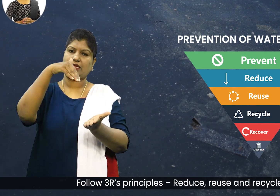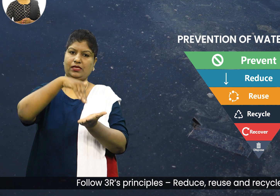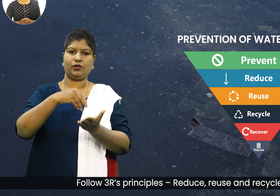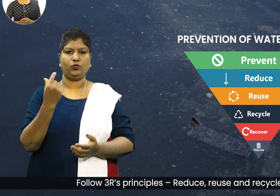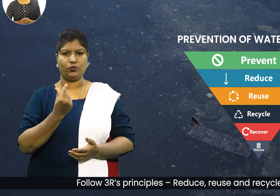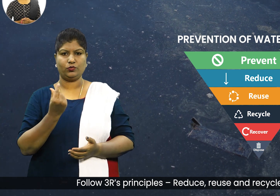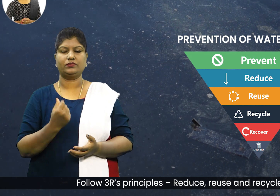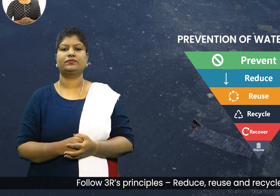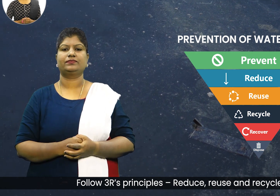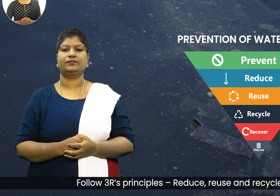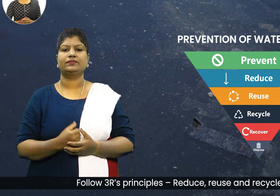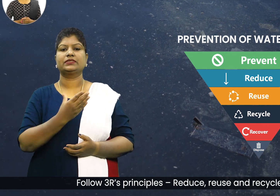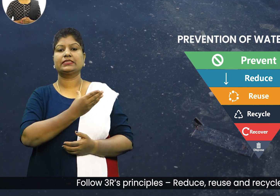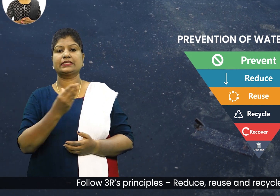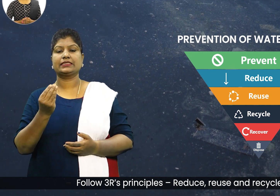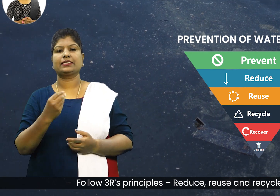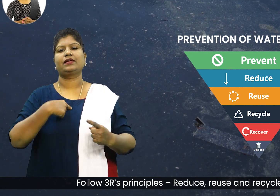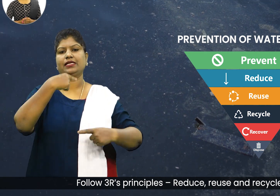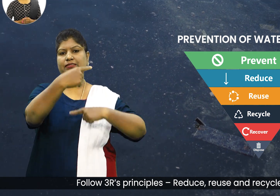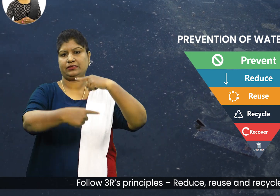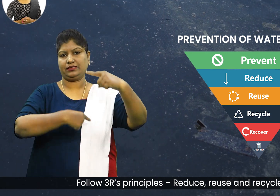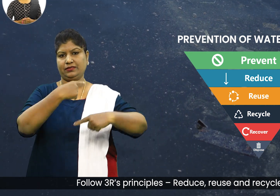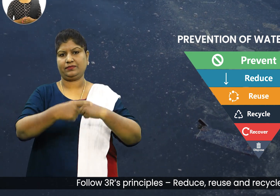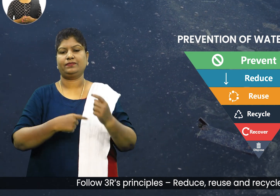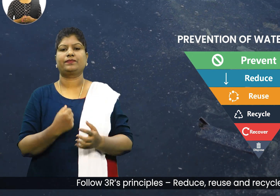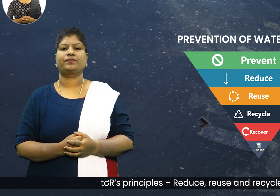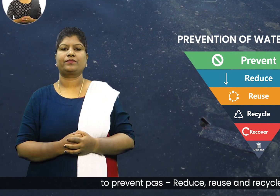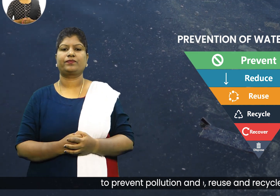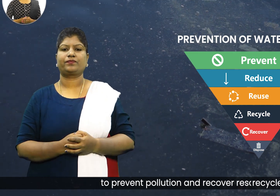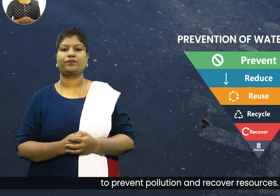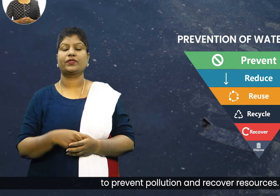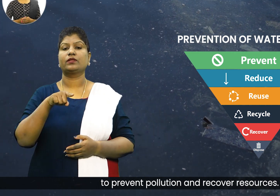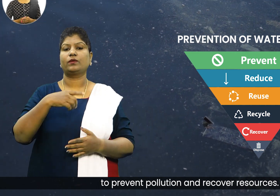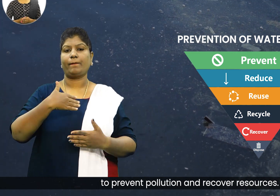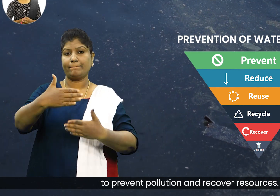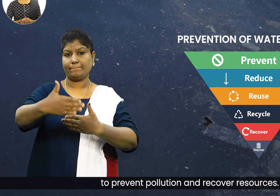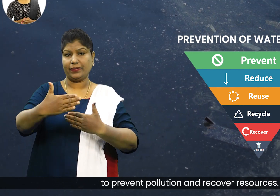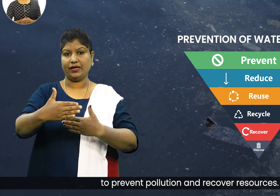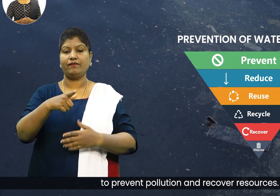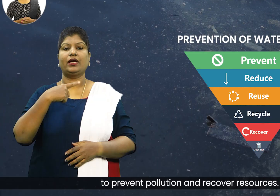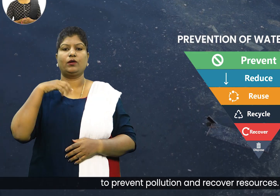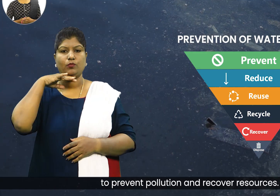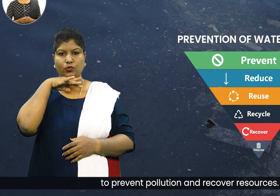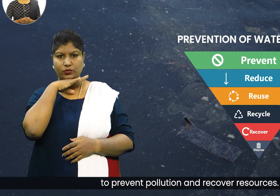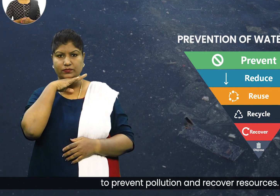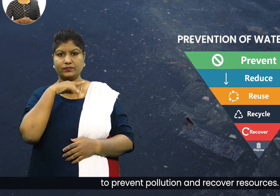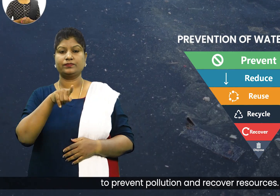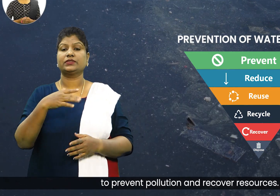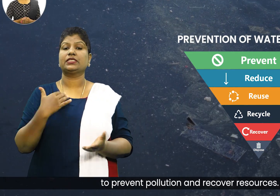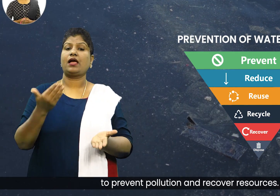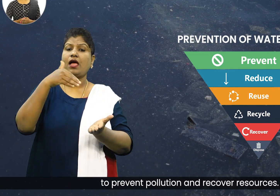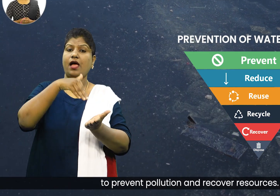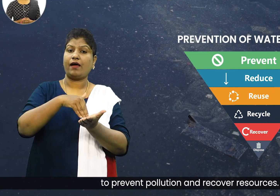reuse and recycle to prevent pollution and